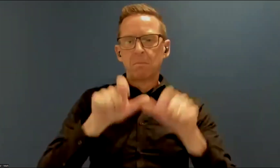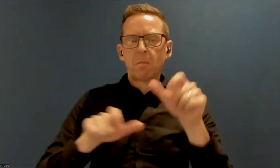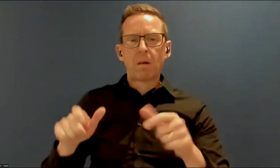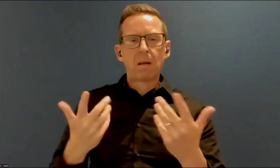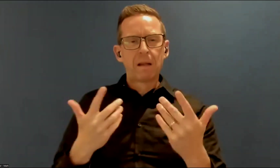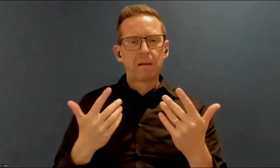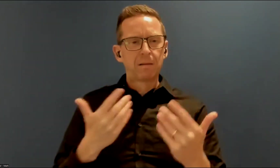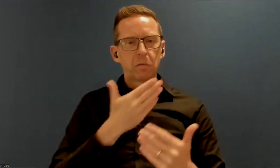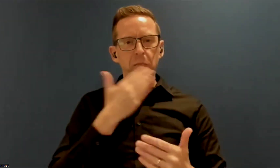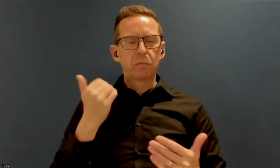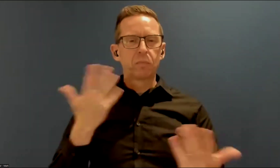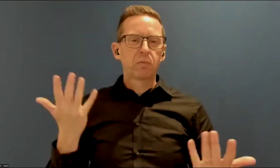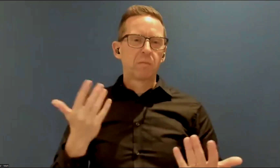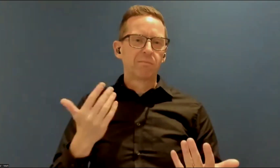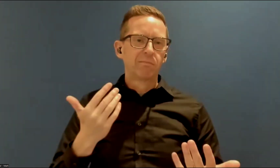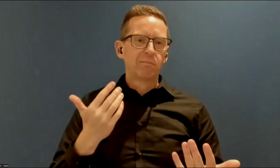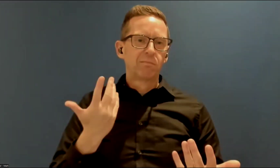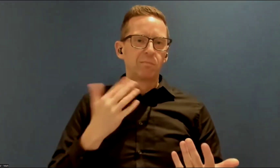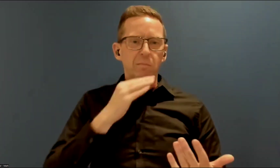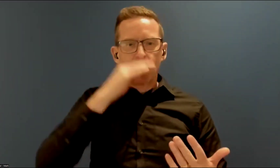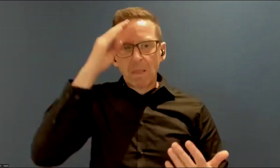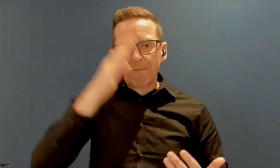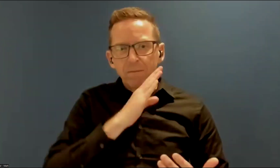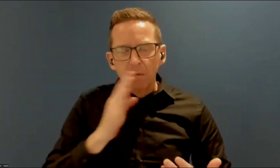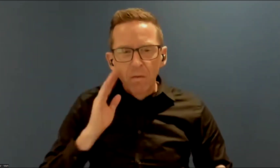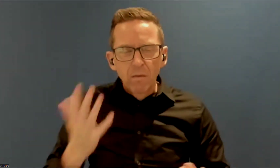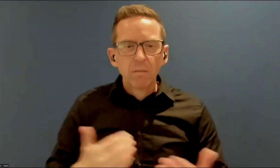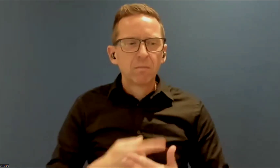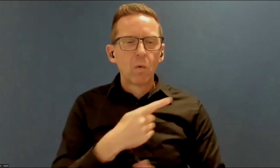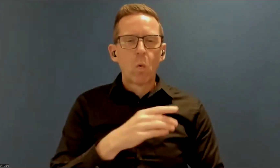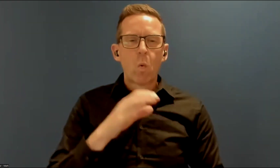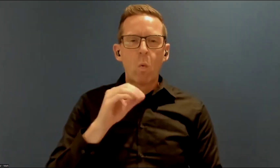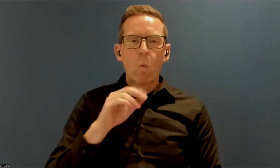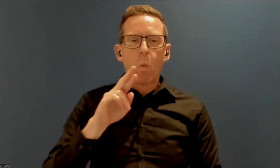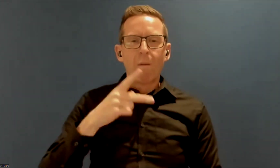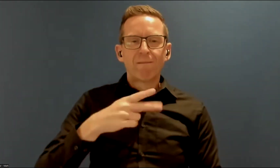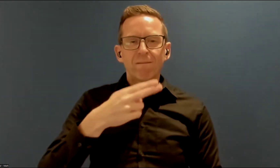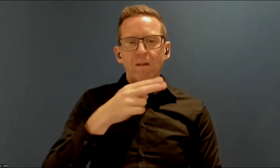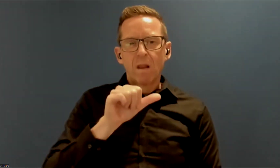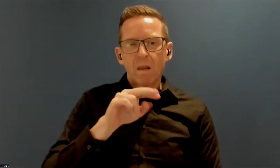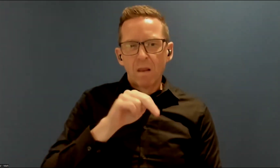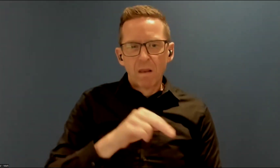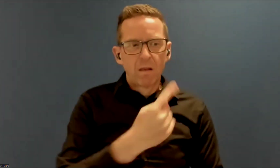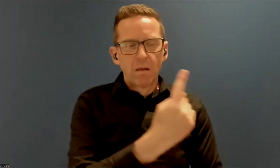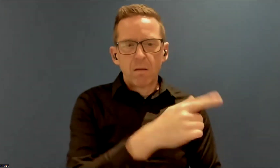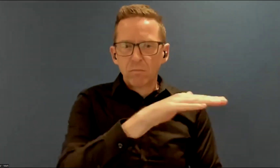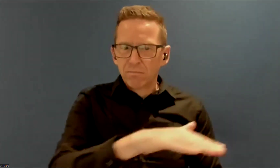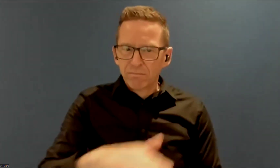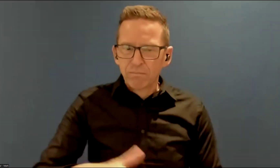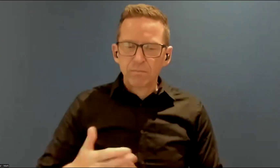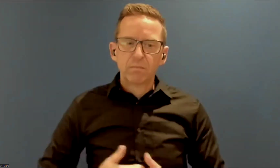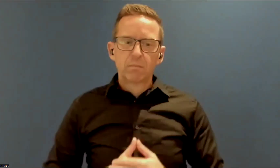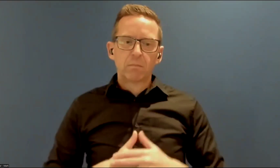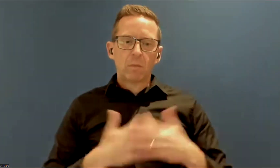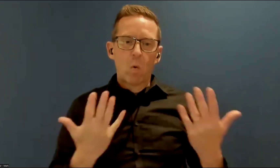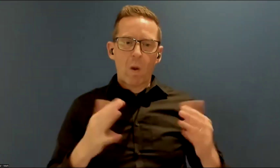elderly people, for example, in order to conduct a case study, individual assessment,